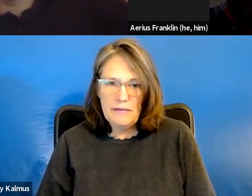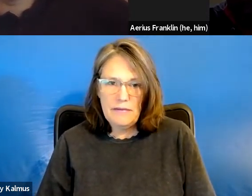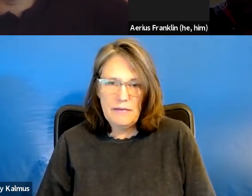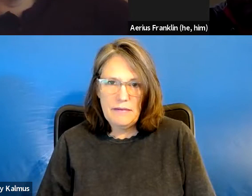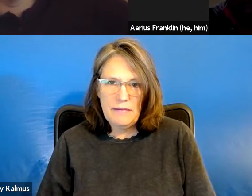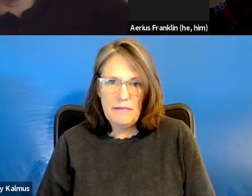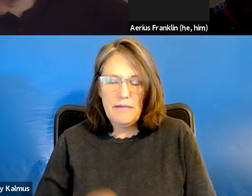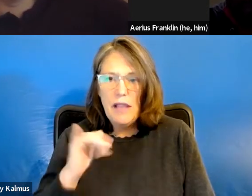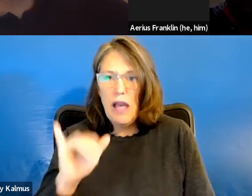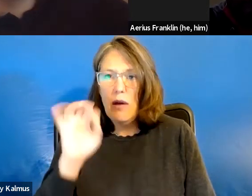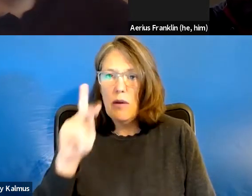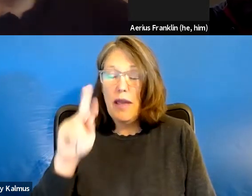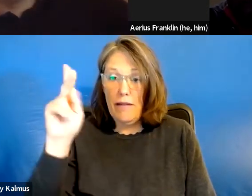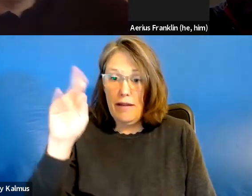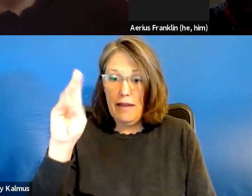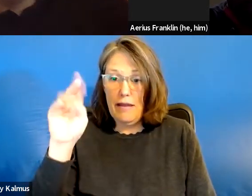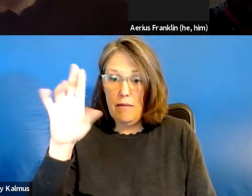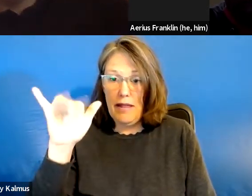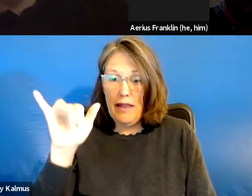Oh, okay, Kimberly?